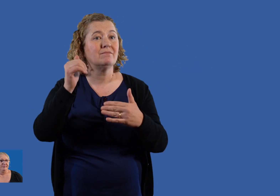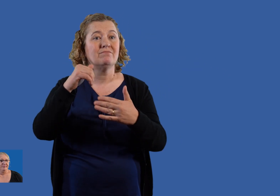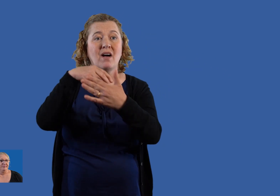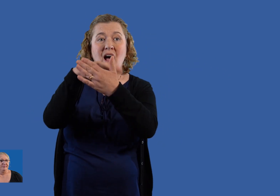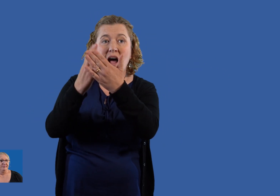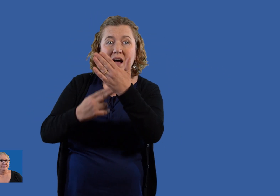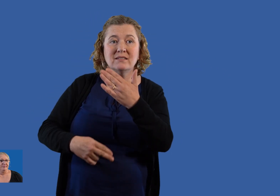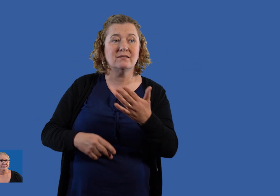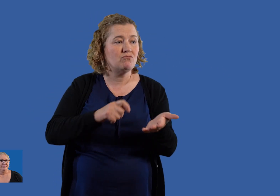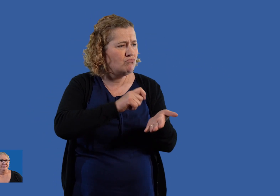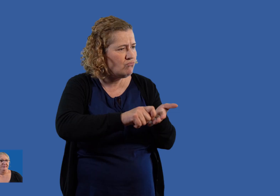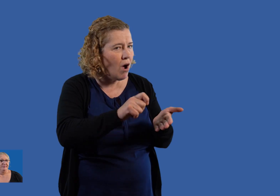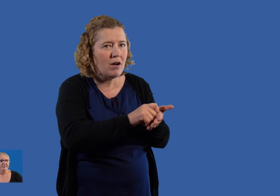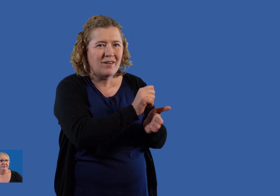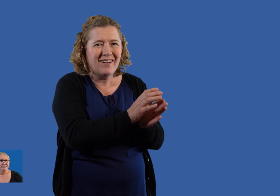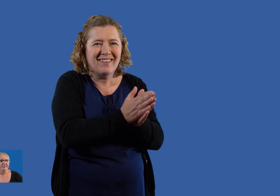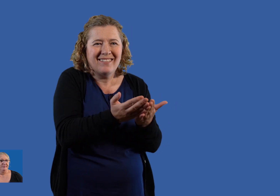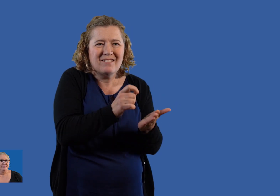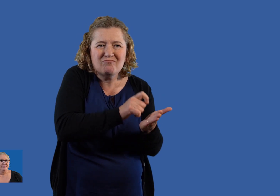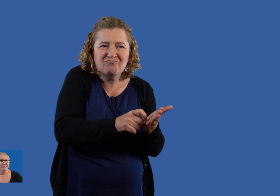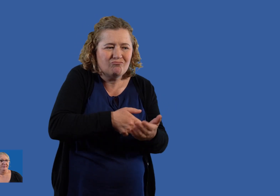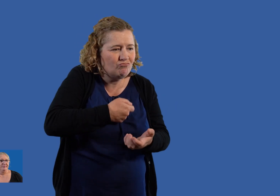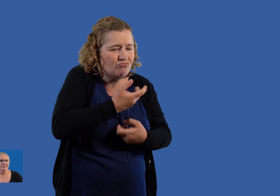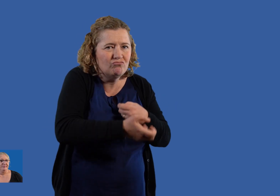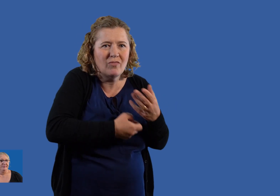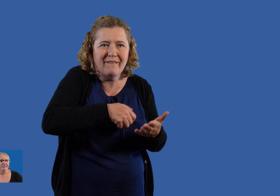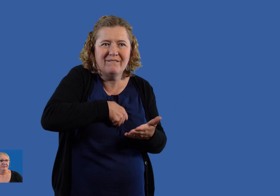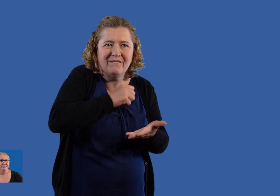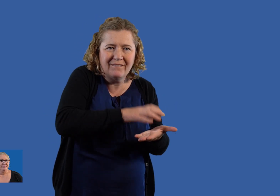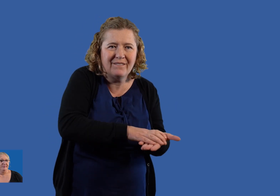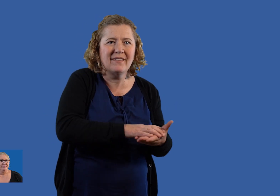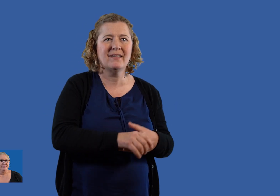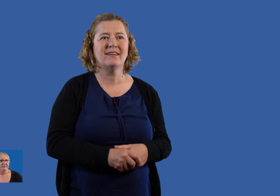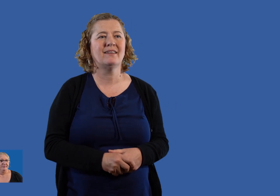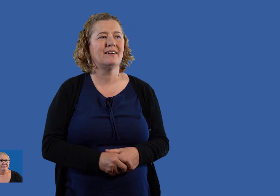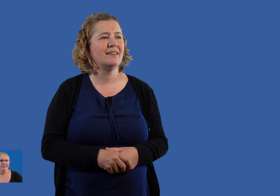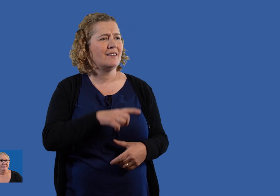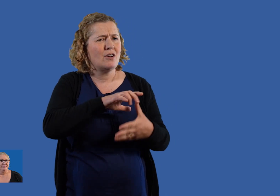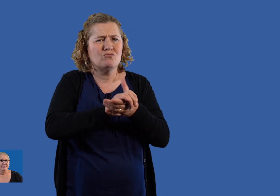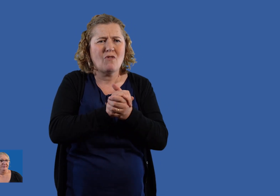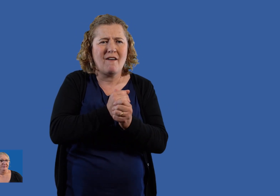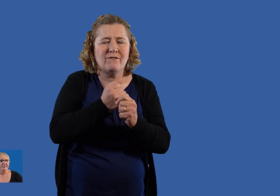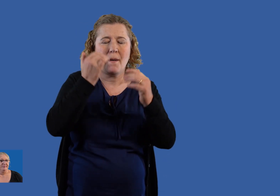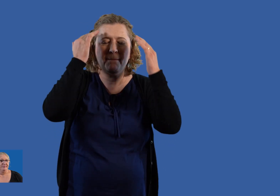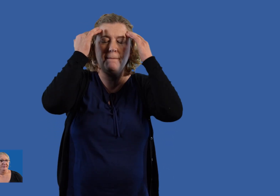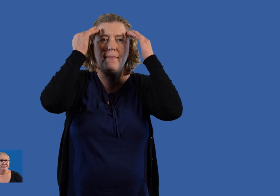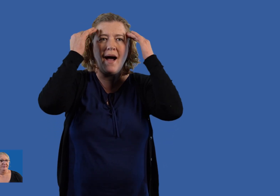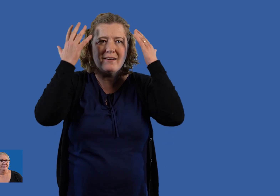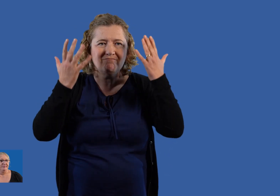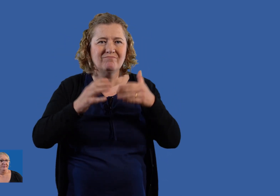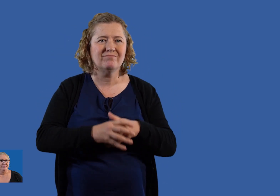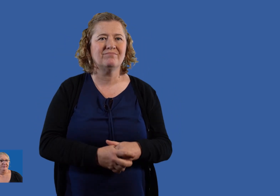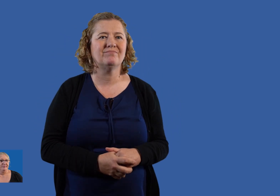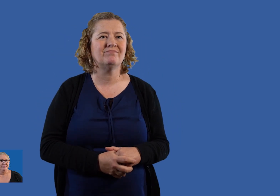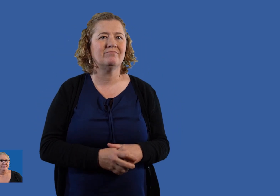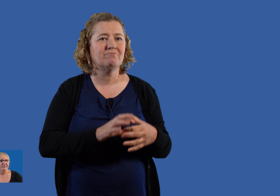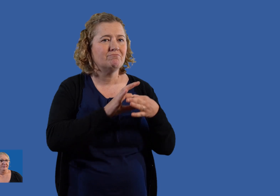create art or write or journal their feelings. Practice grateful mindfulness, connect with people